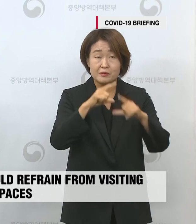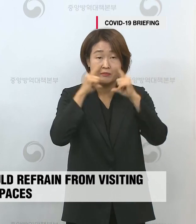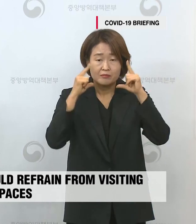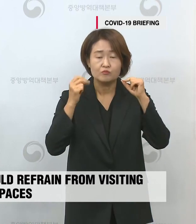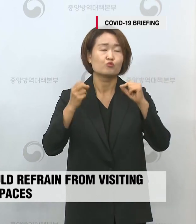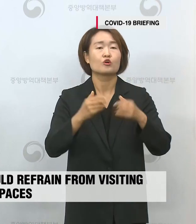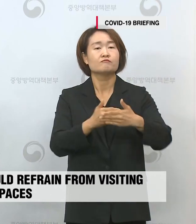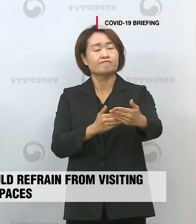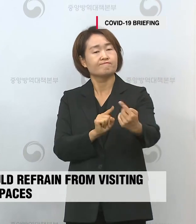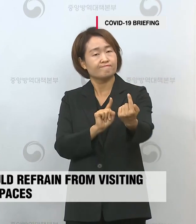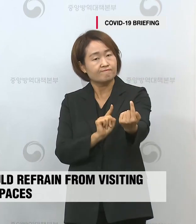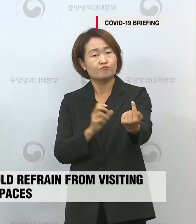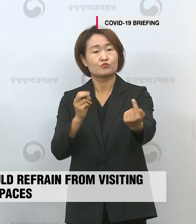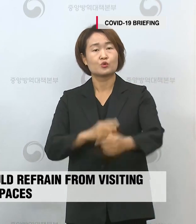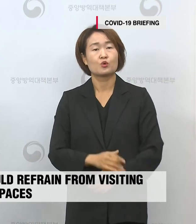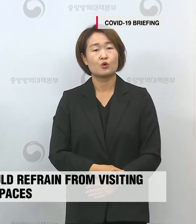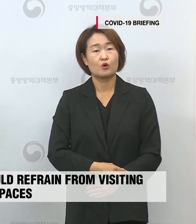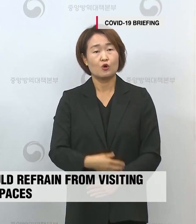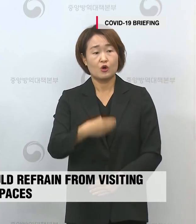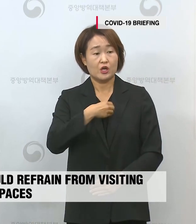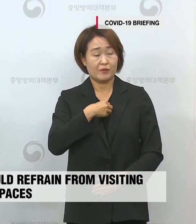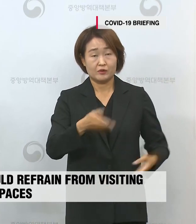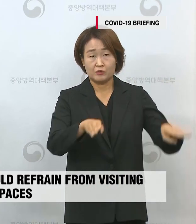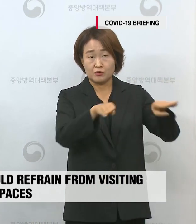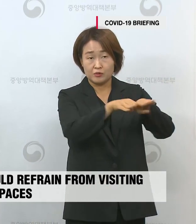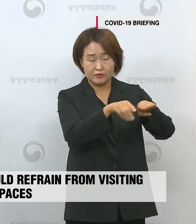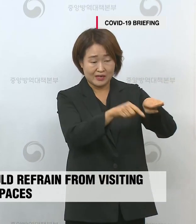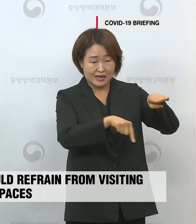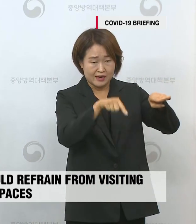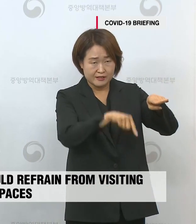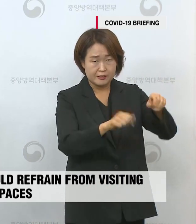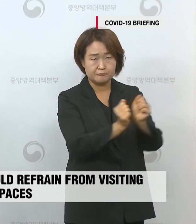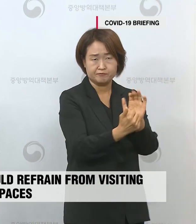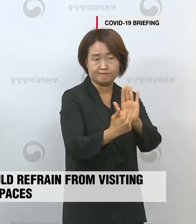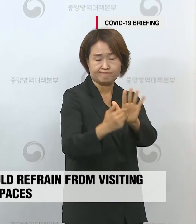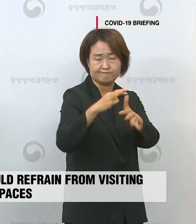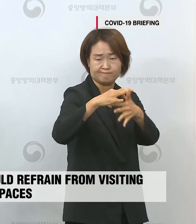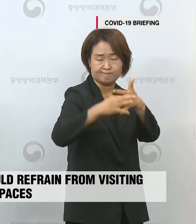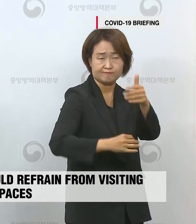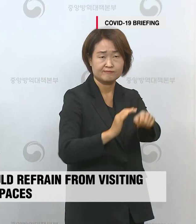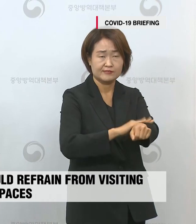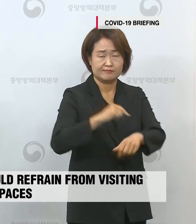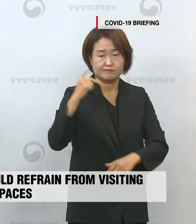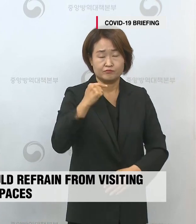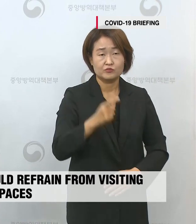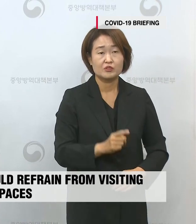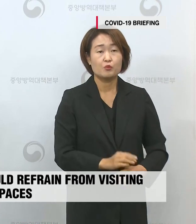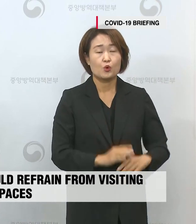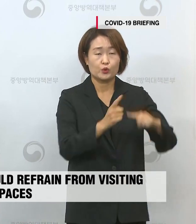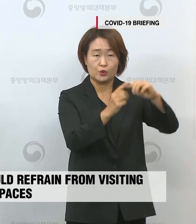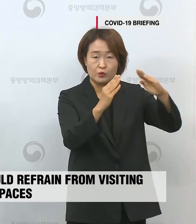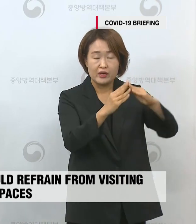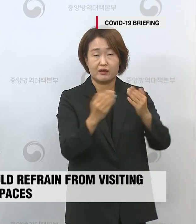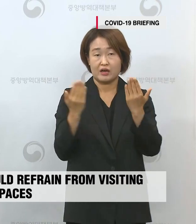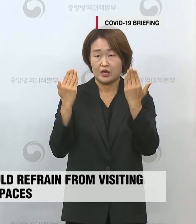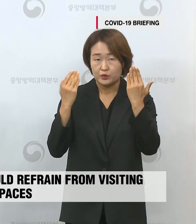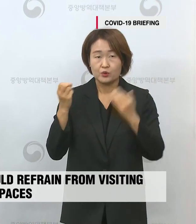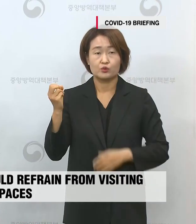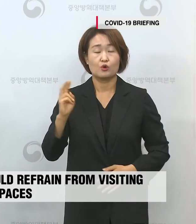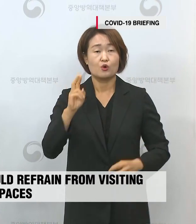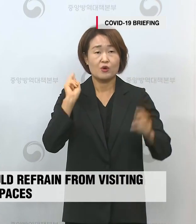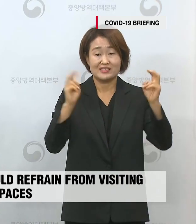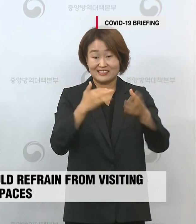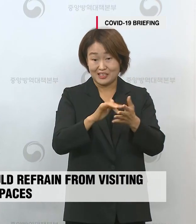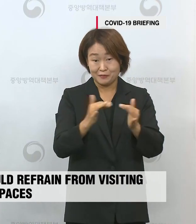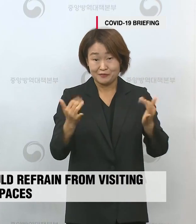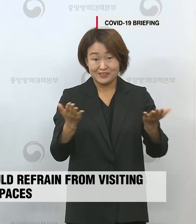great changes in our daily lives, which include wearing a face mask and intensified quarantine measures for high-risk facilities, and also